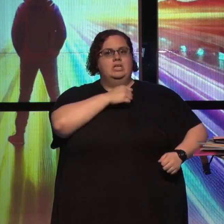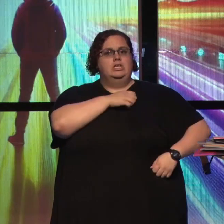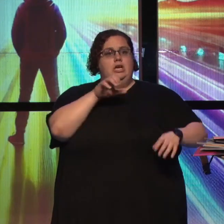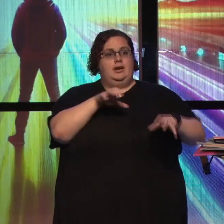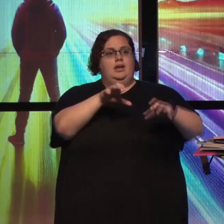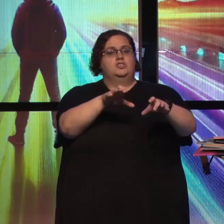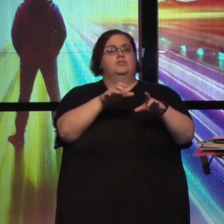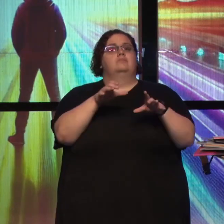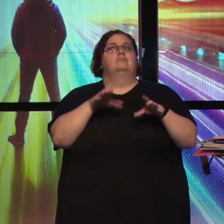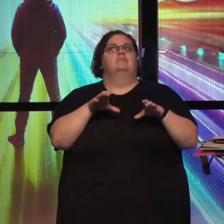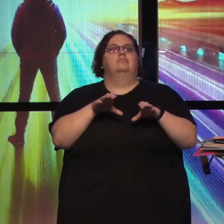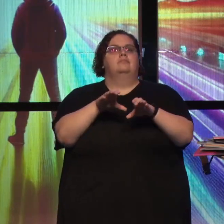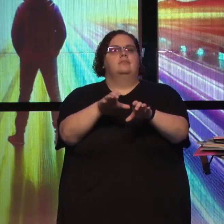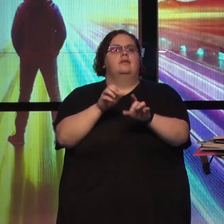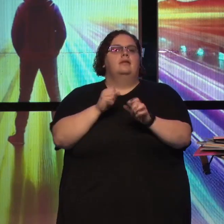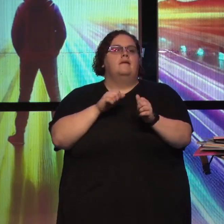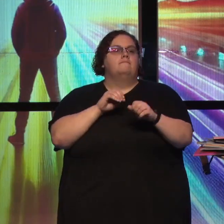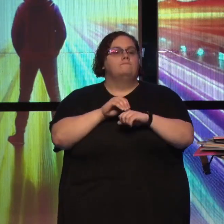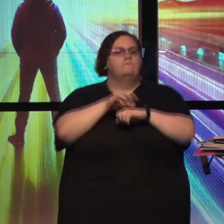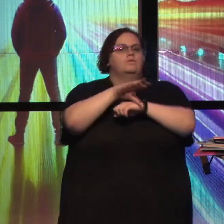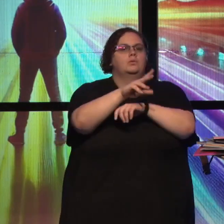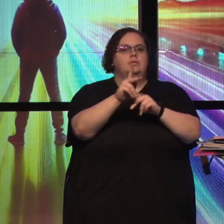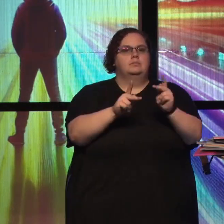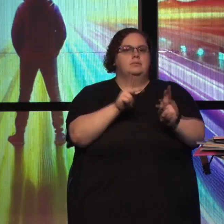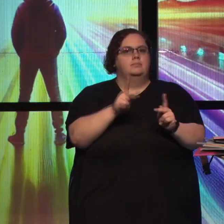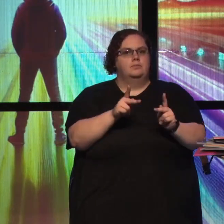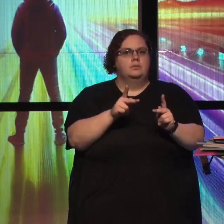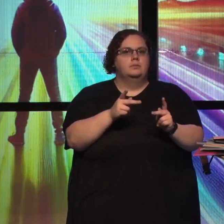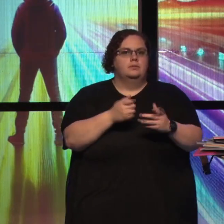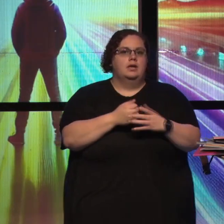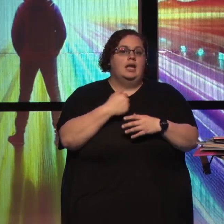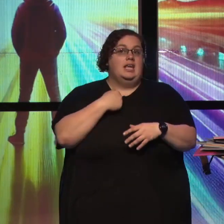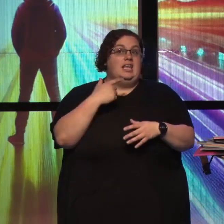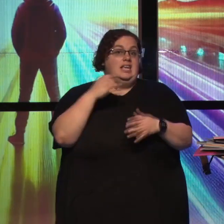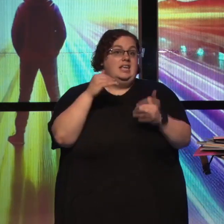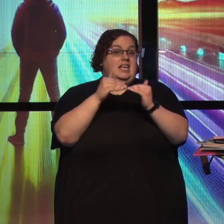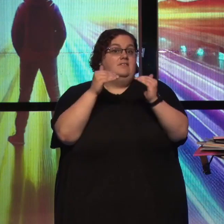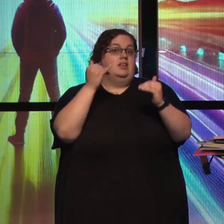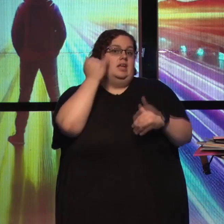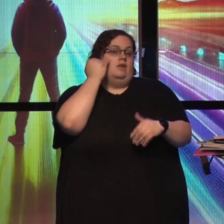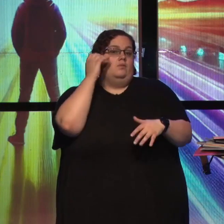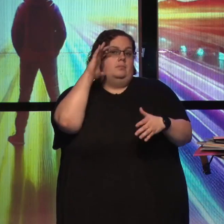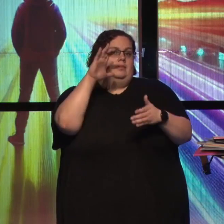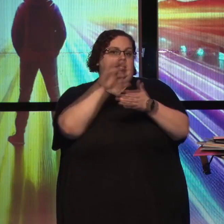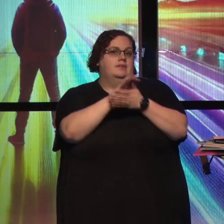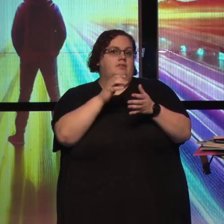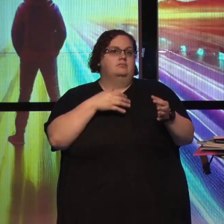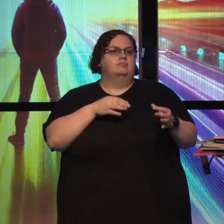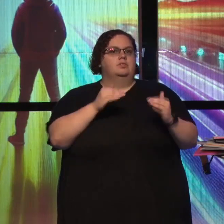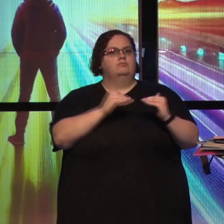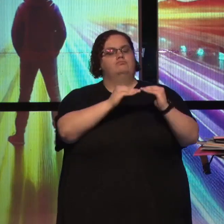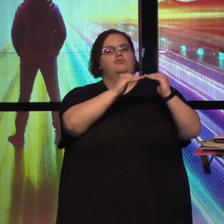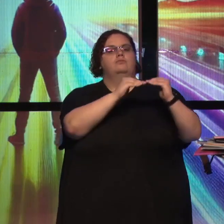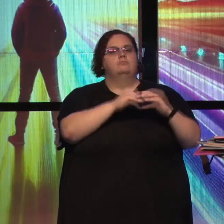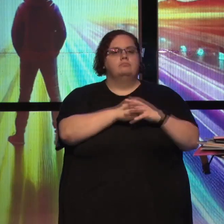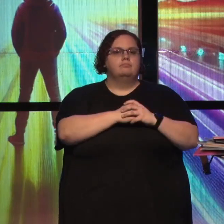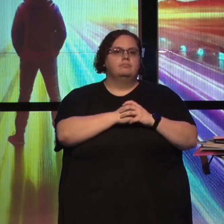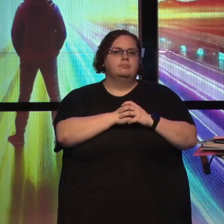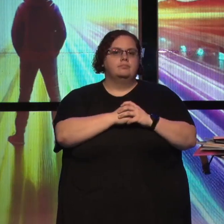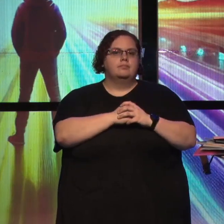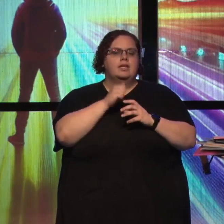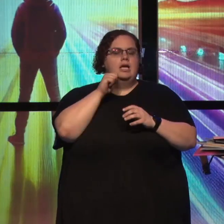to people, even when we can label it as just. Yesterday, we had the privilege to go and be at a